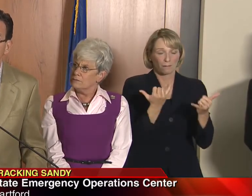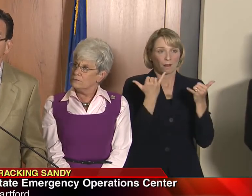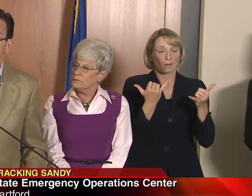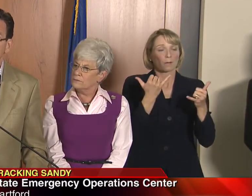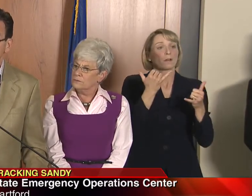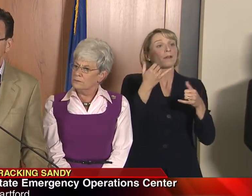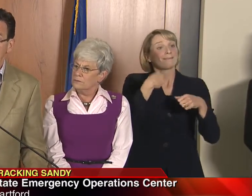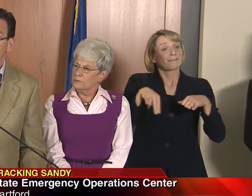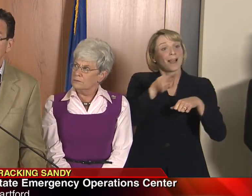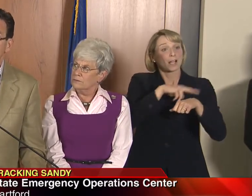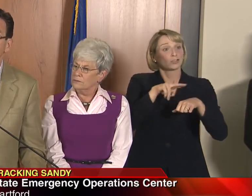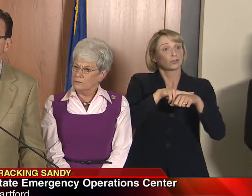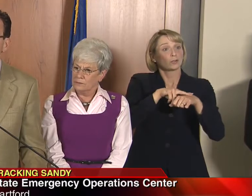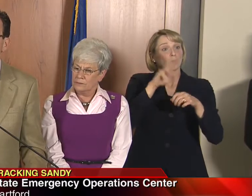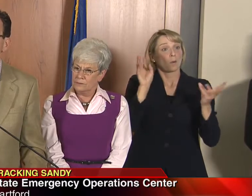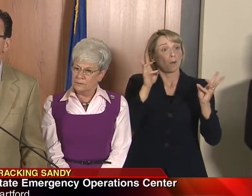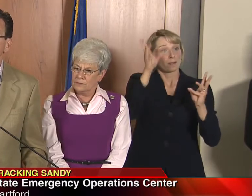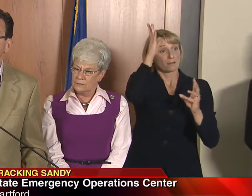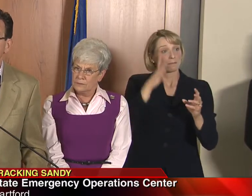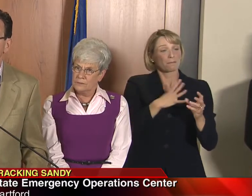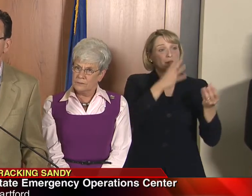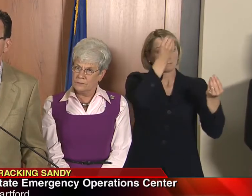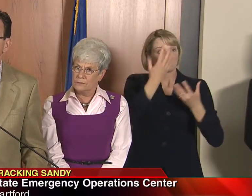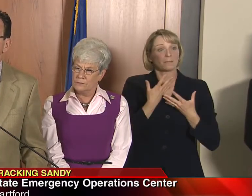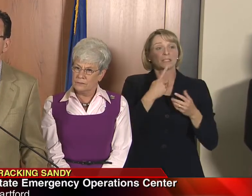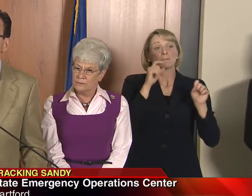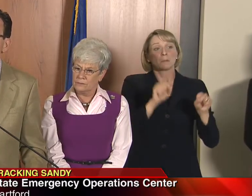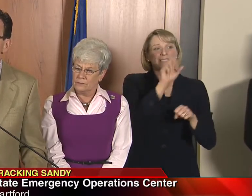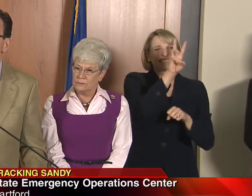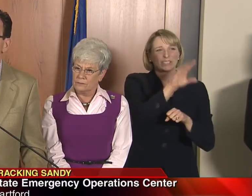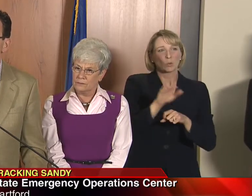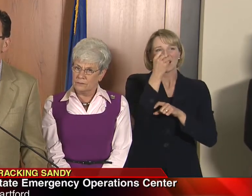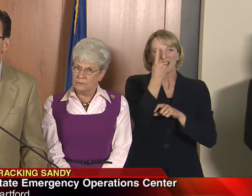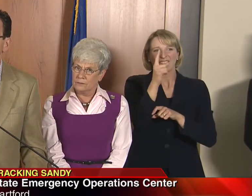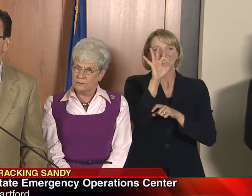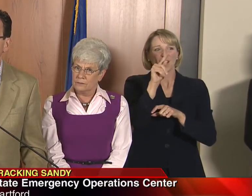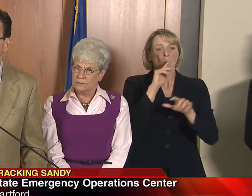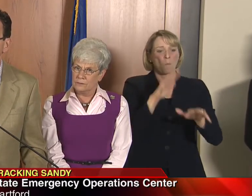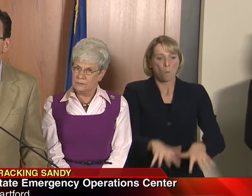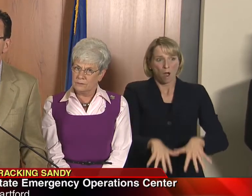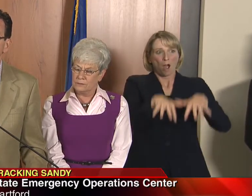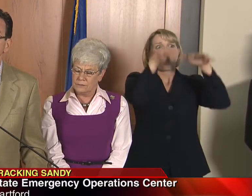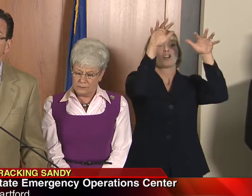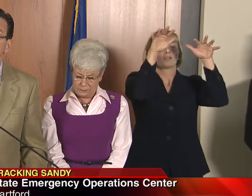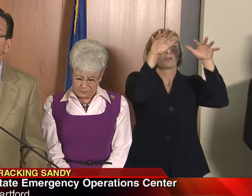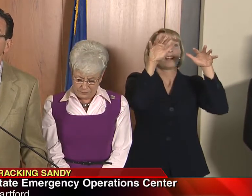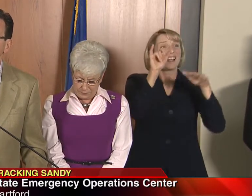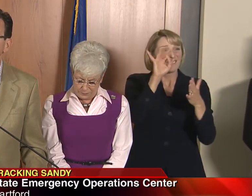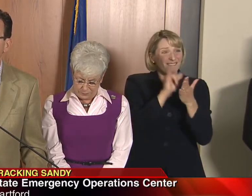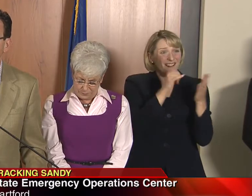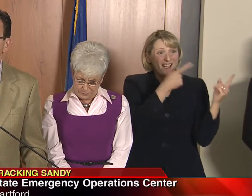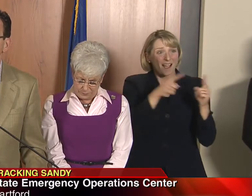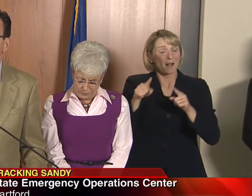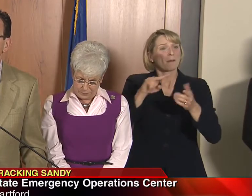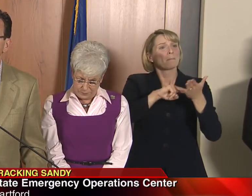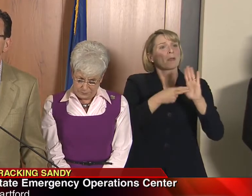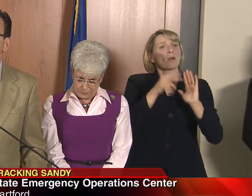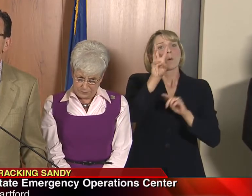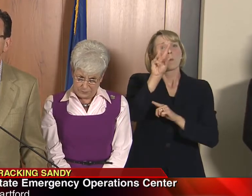coverage is now currently talking about a 6 to 11 foot. At 11 foot heights, we're talking about wave